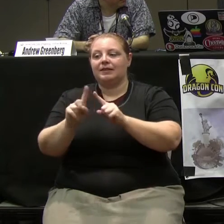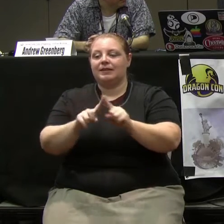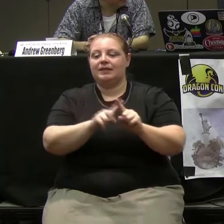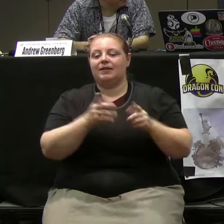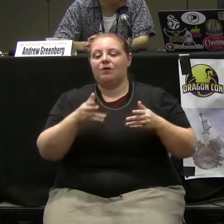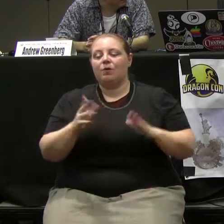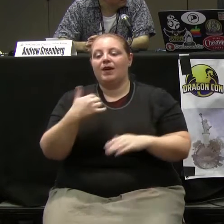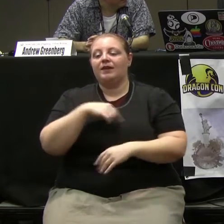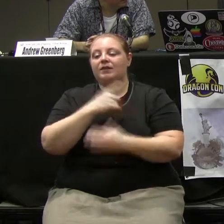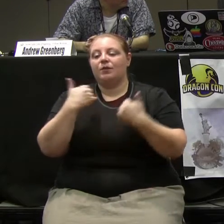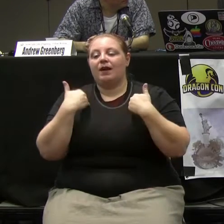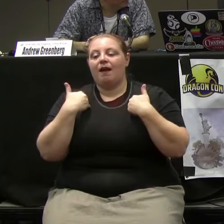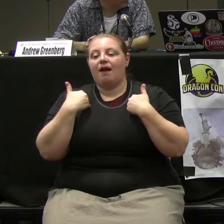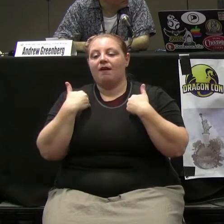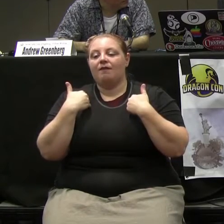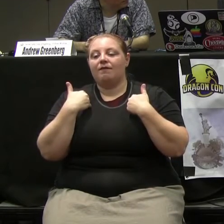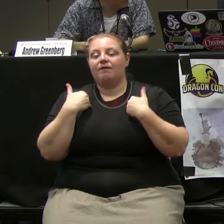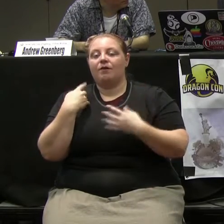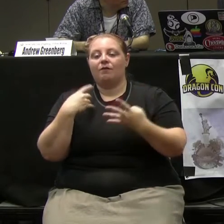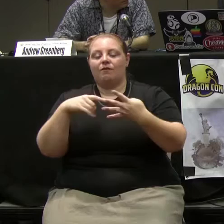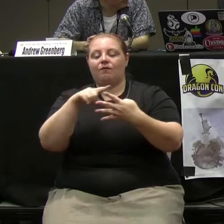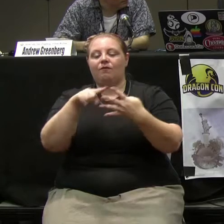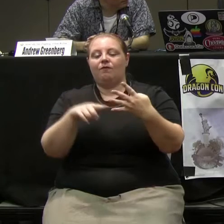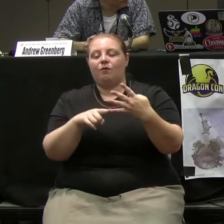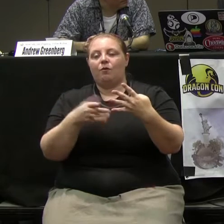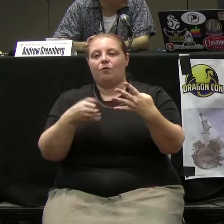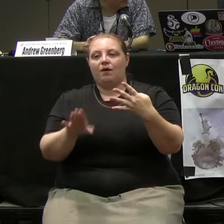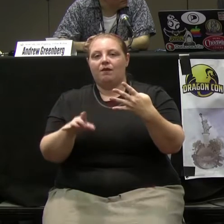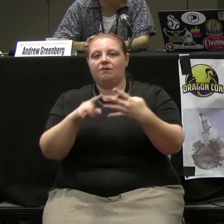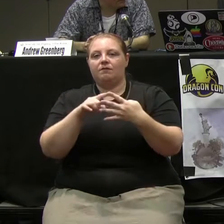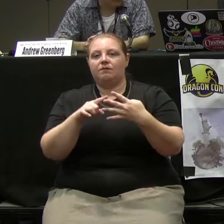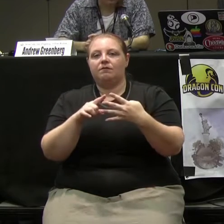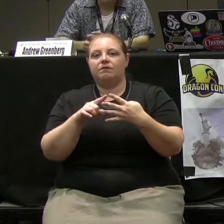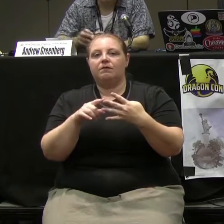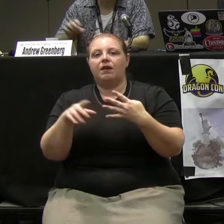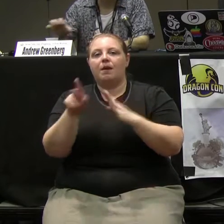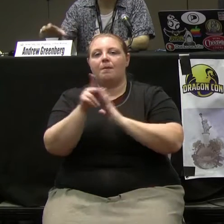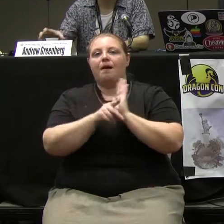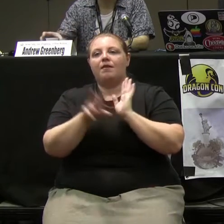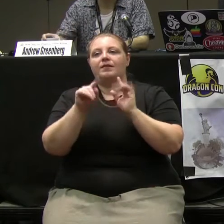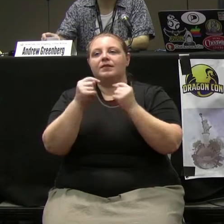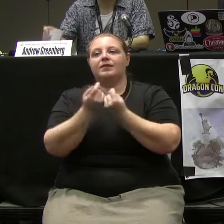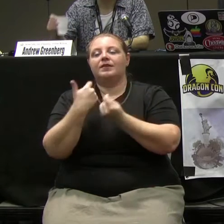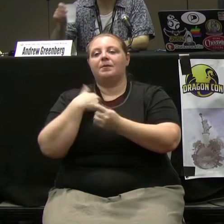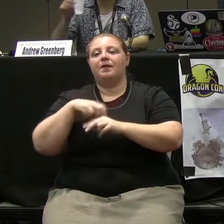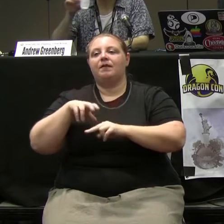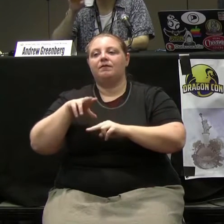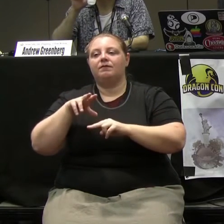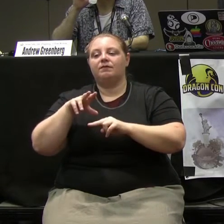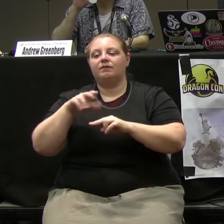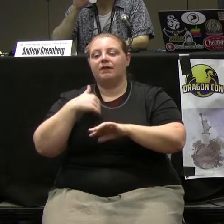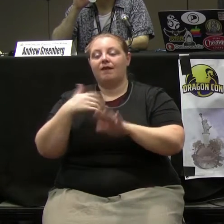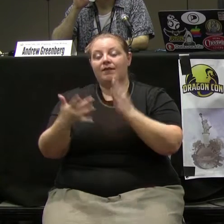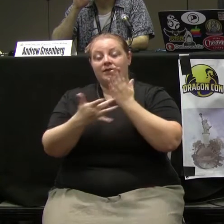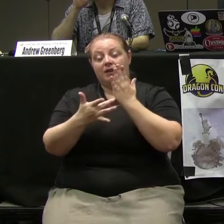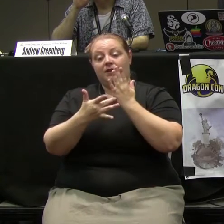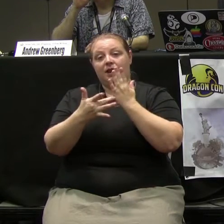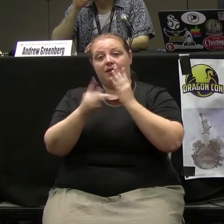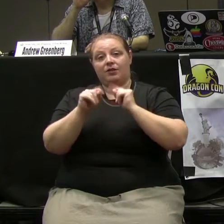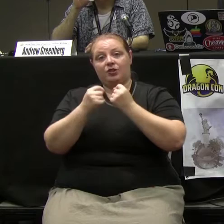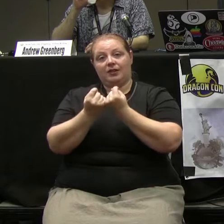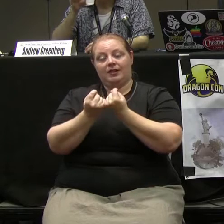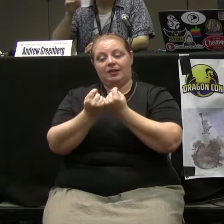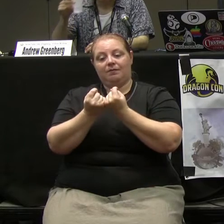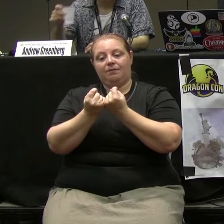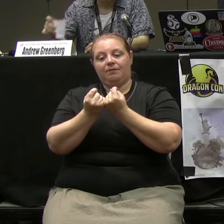on a four-pronged basis. We have a policy team where I sit on. We have a technology team that, amongst other